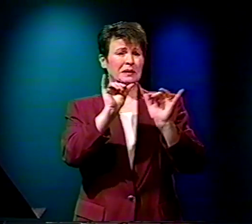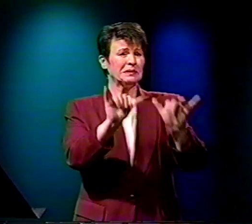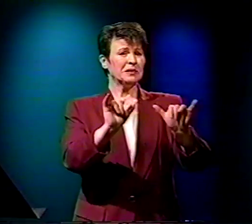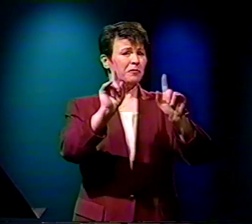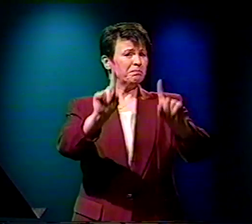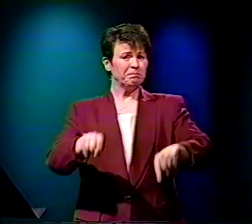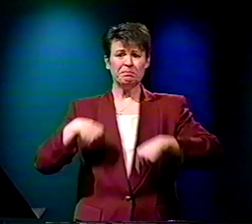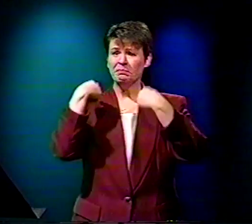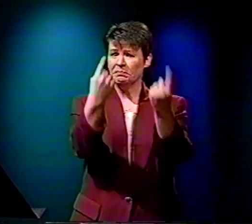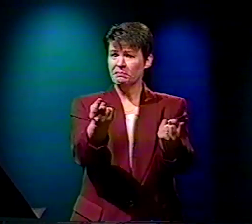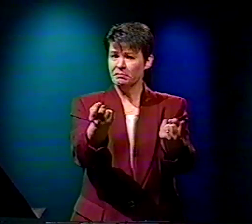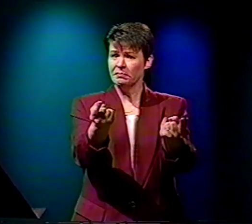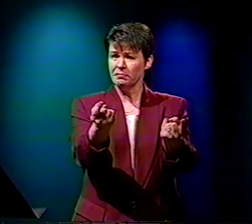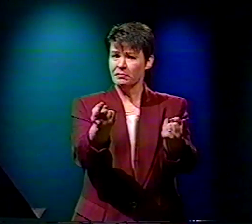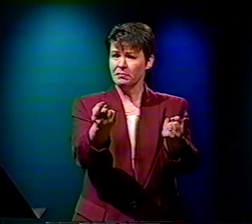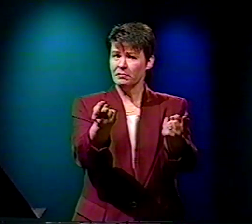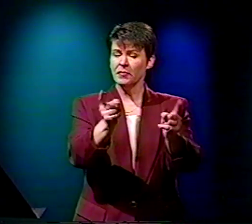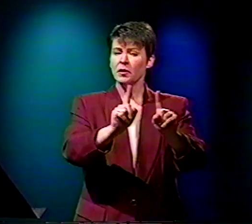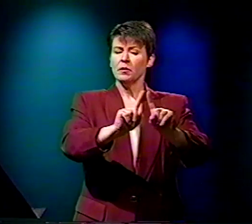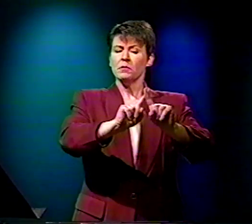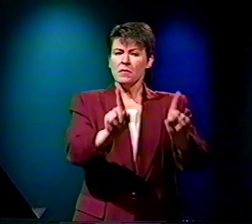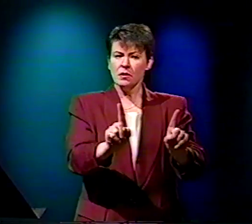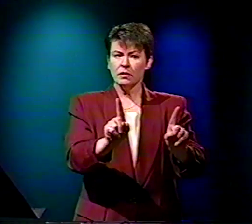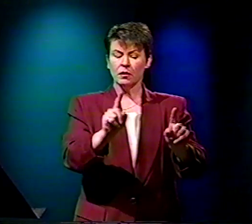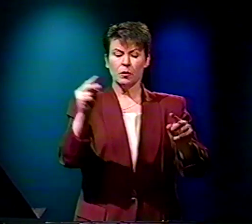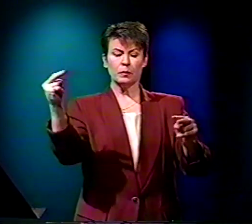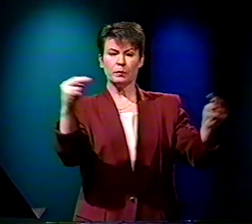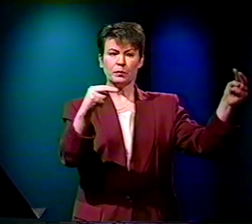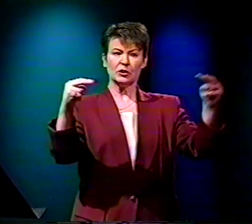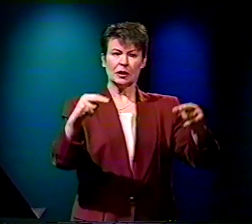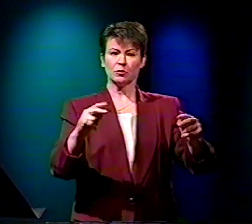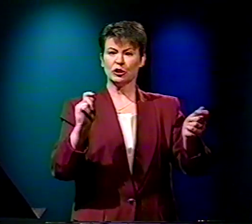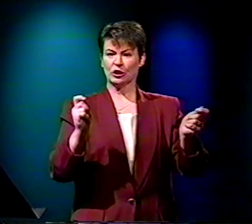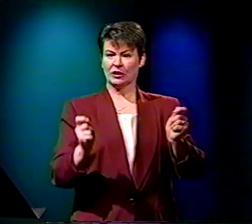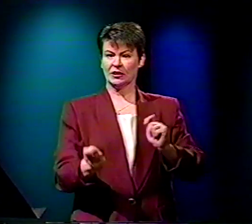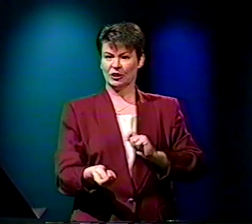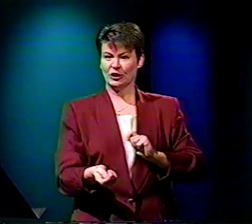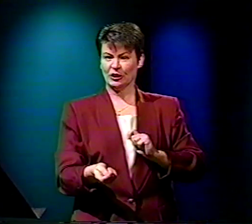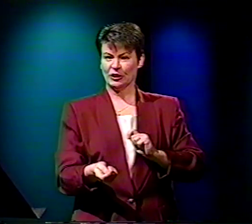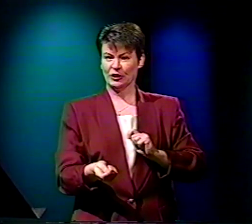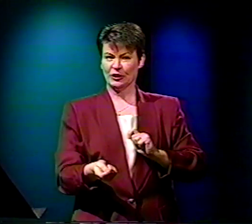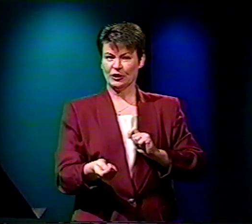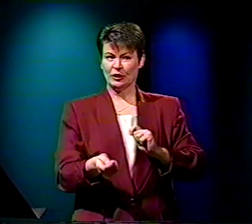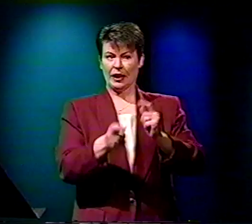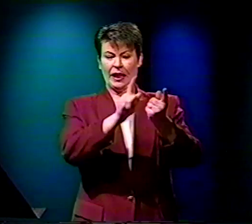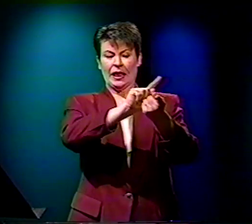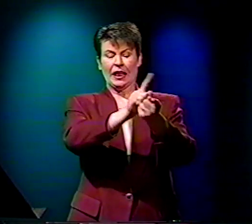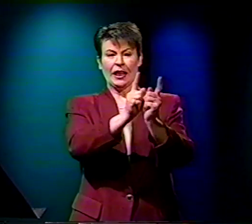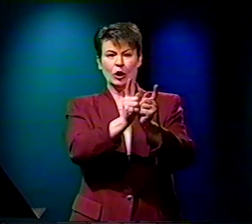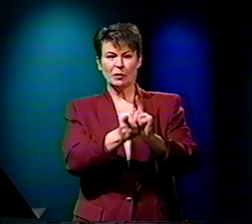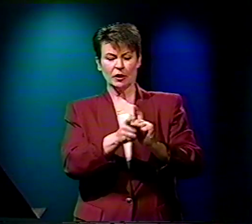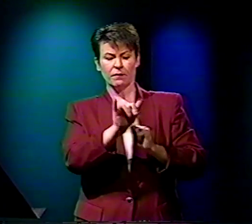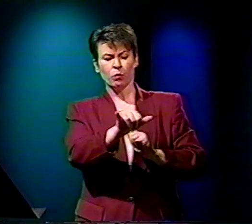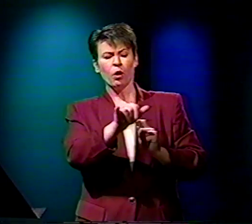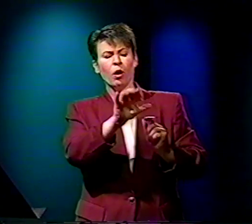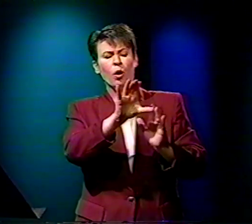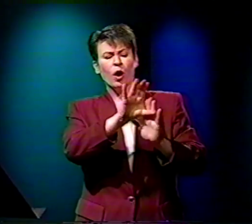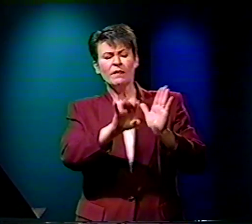You know, the code of ethics have stayed pretty much the same over the years, but the perceptions on that code of ethics really have changed. There have